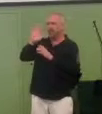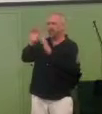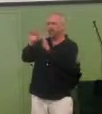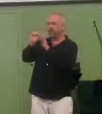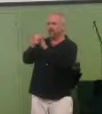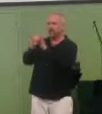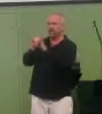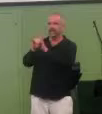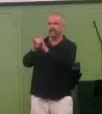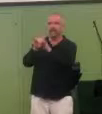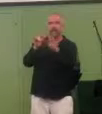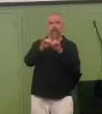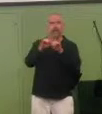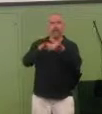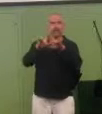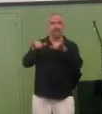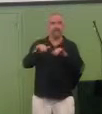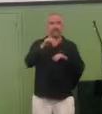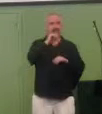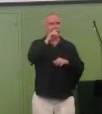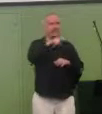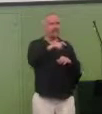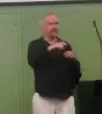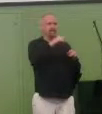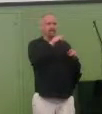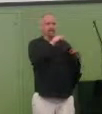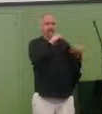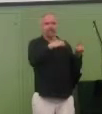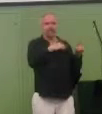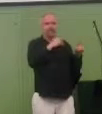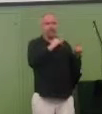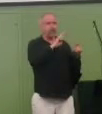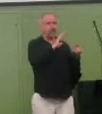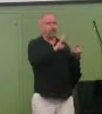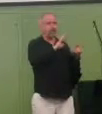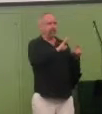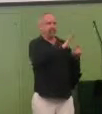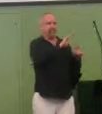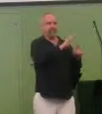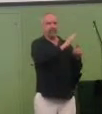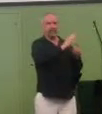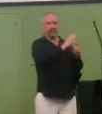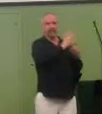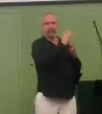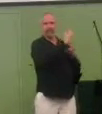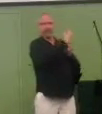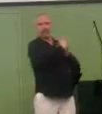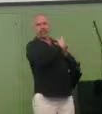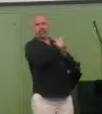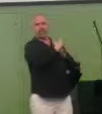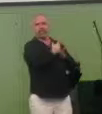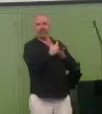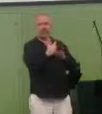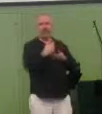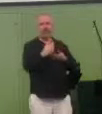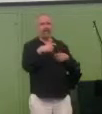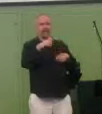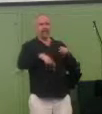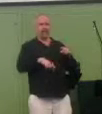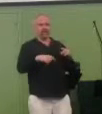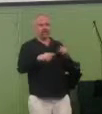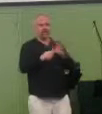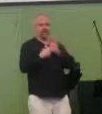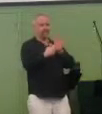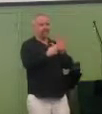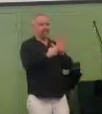their approval also carried him forward. He never fit, so he could never betray the lesbian, the feminist,